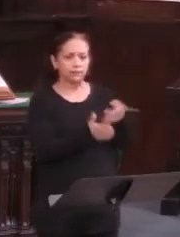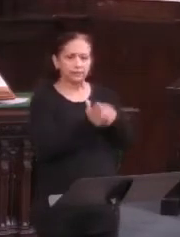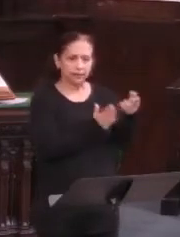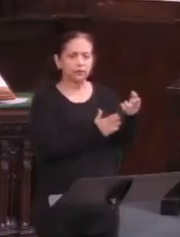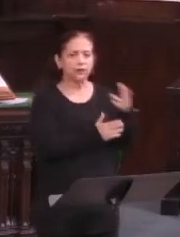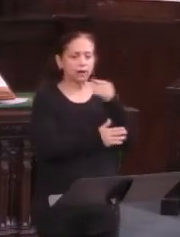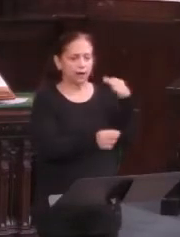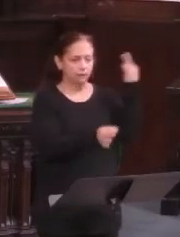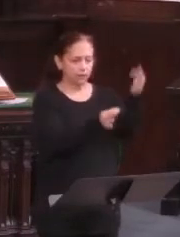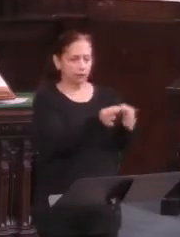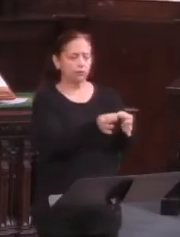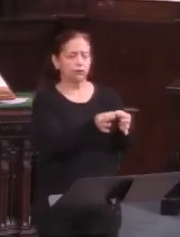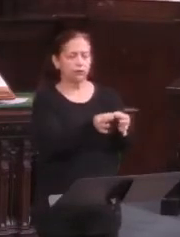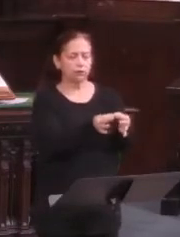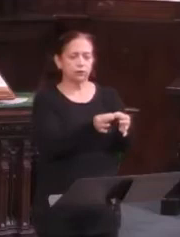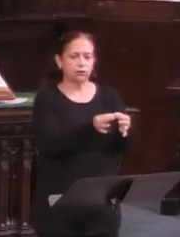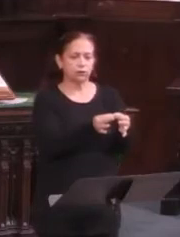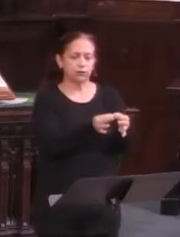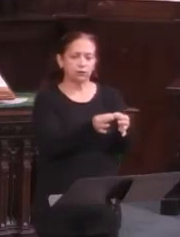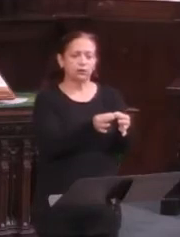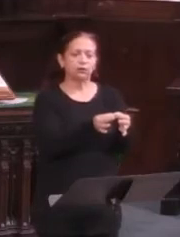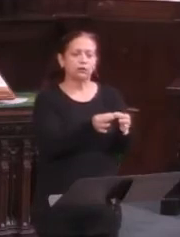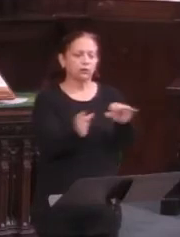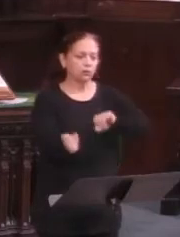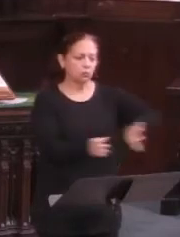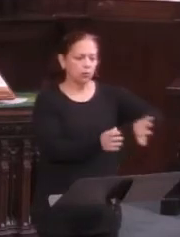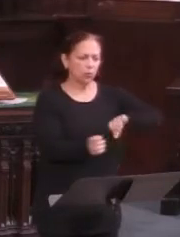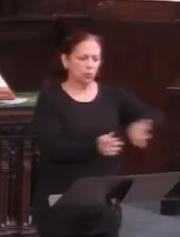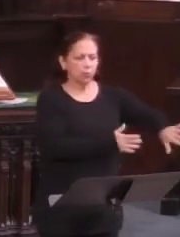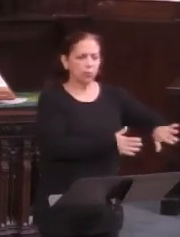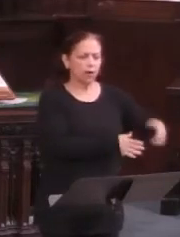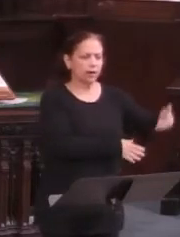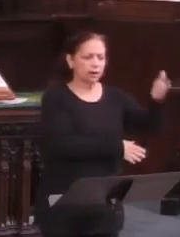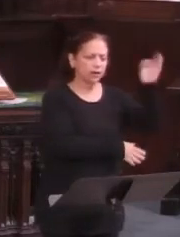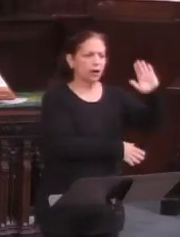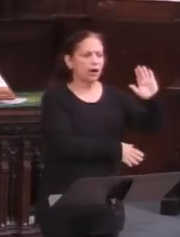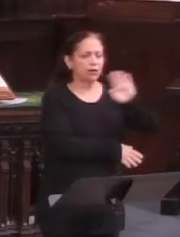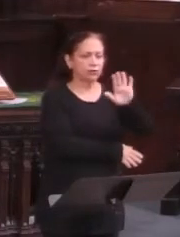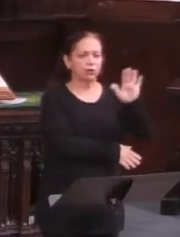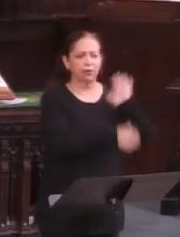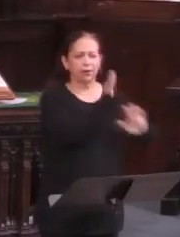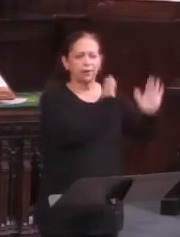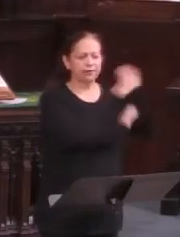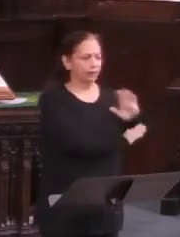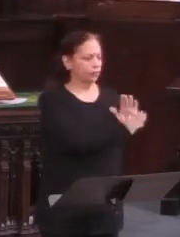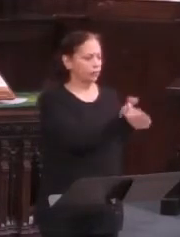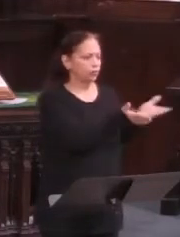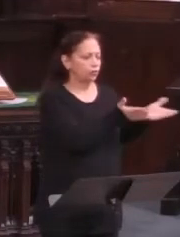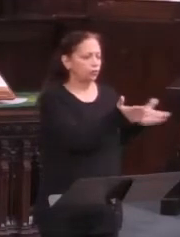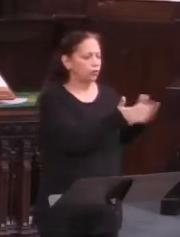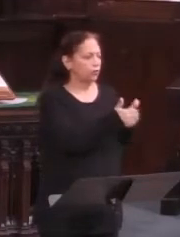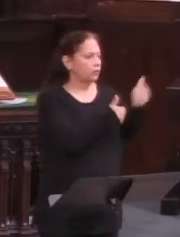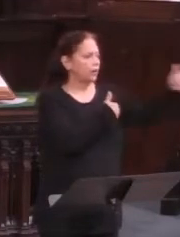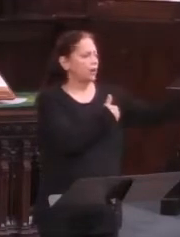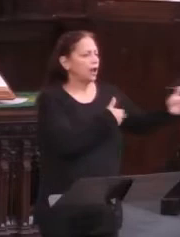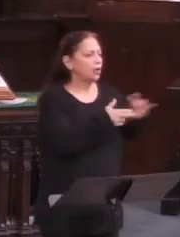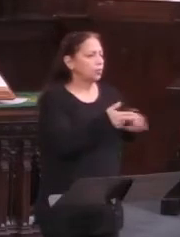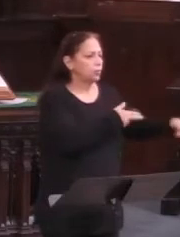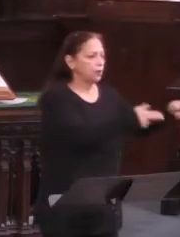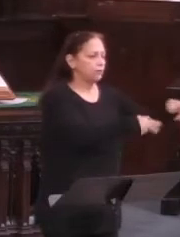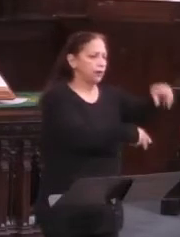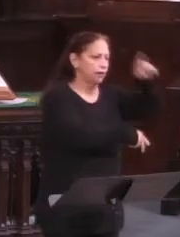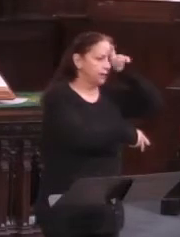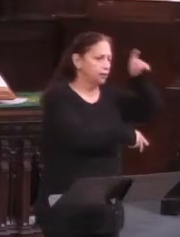and faithfulness. Put away the gods that your ancestors served beyond the river and in Egypt, and serve